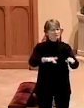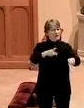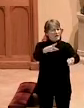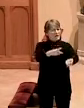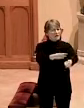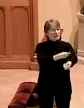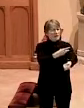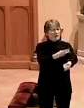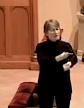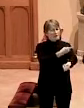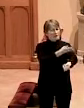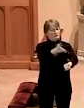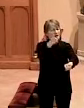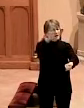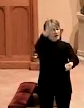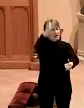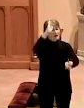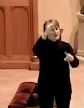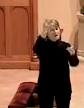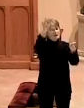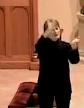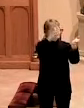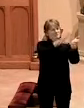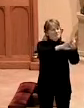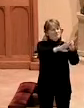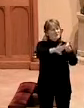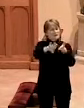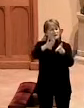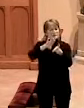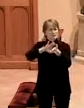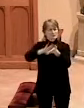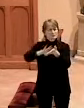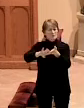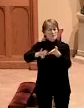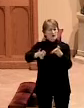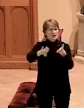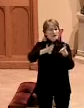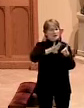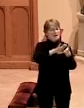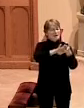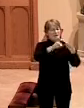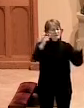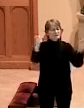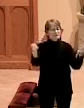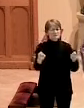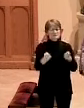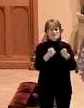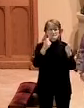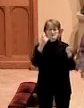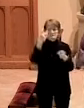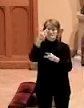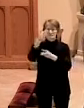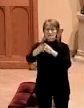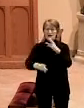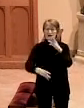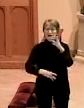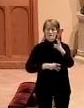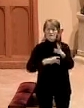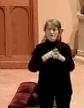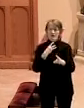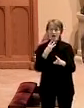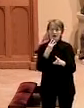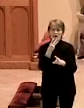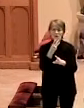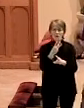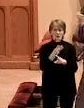nobis. Lamb of God, you take away the sins